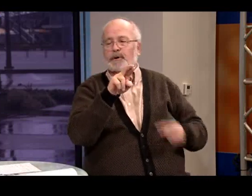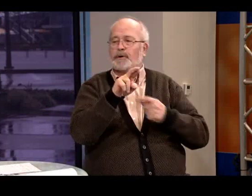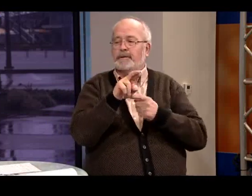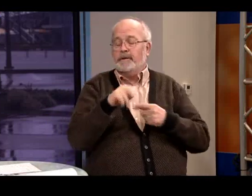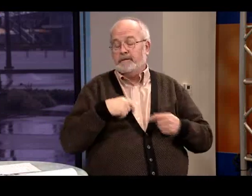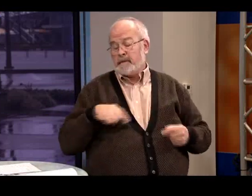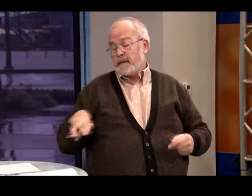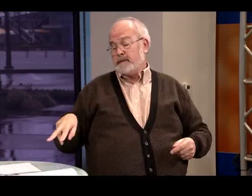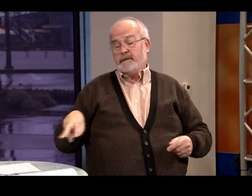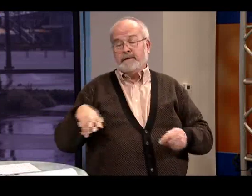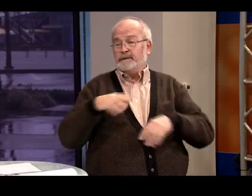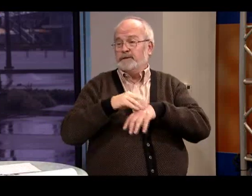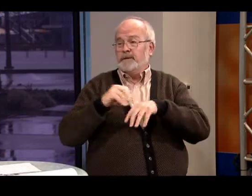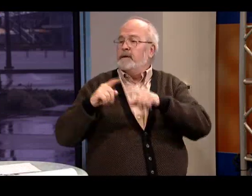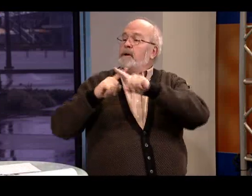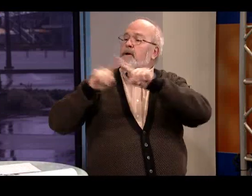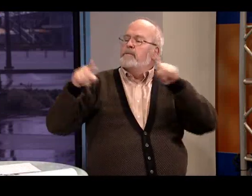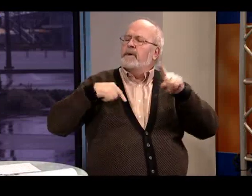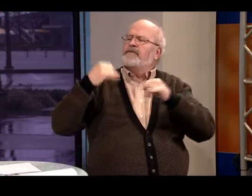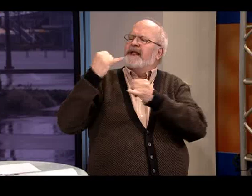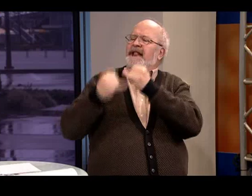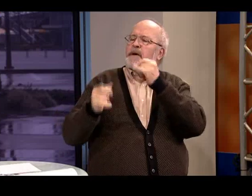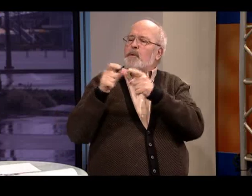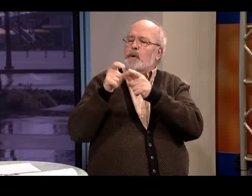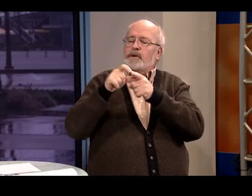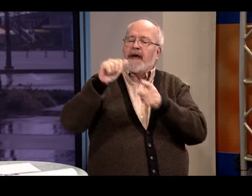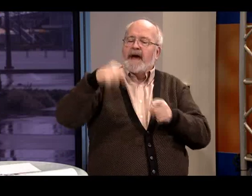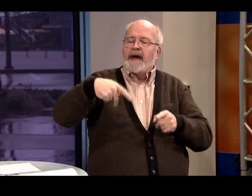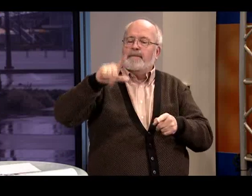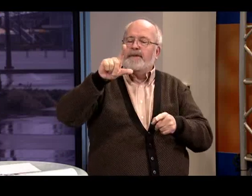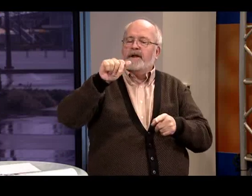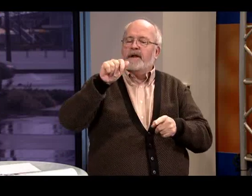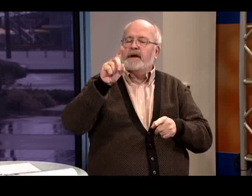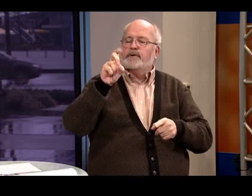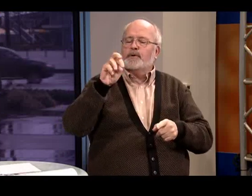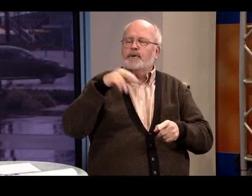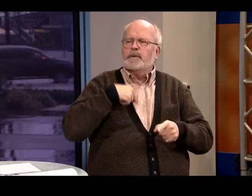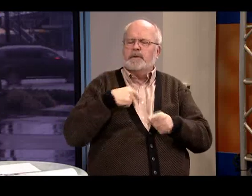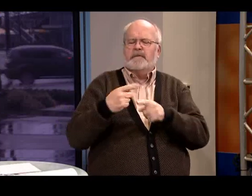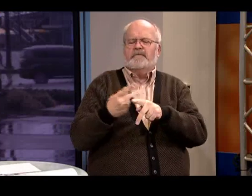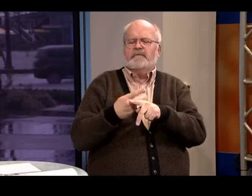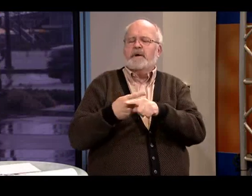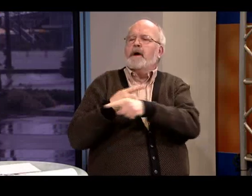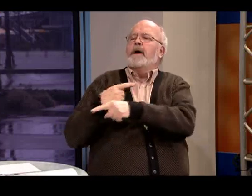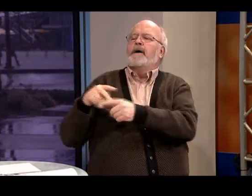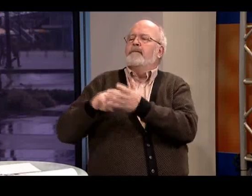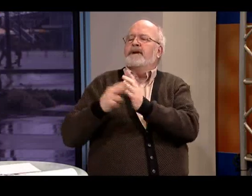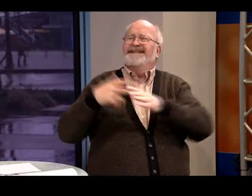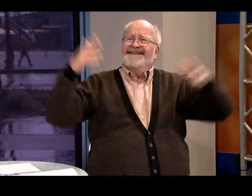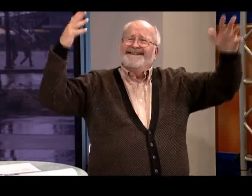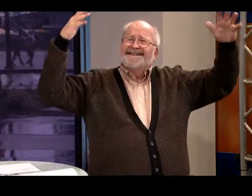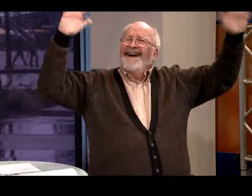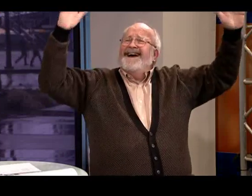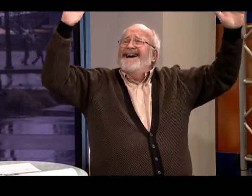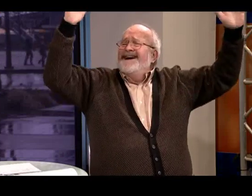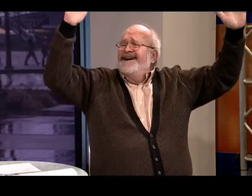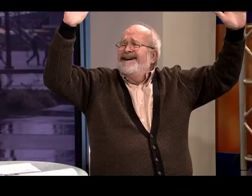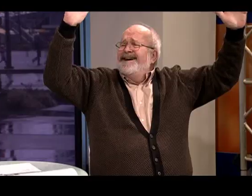It is in Swedish here, and I don't know what it's saying, but I do know the last word they have here, applauder,